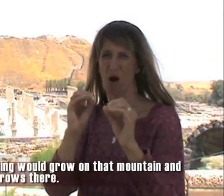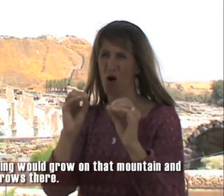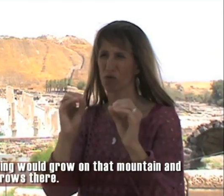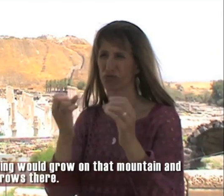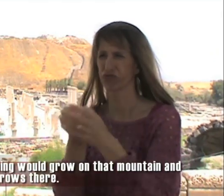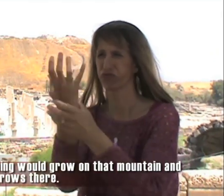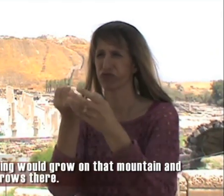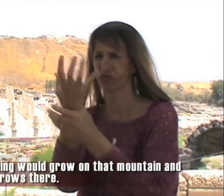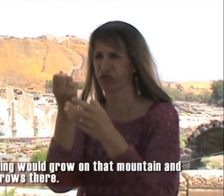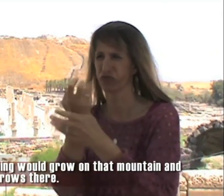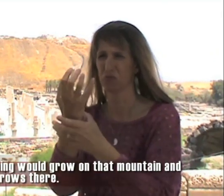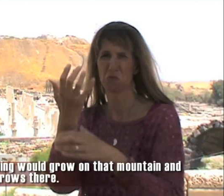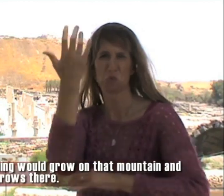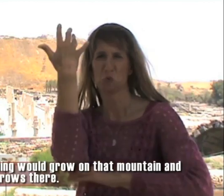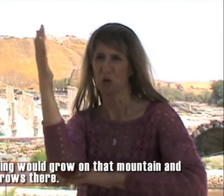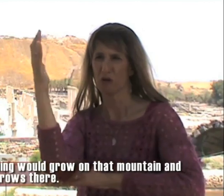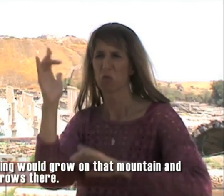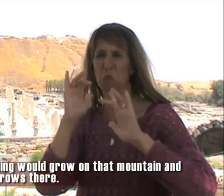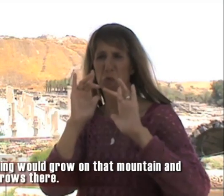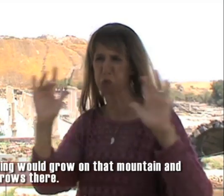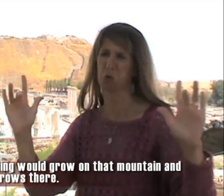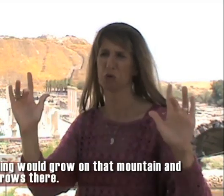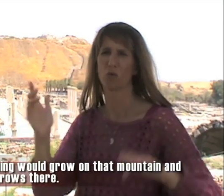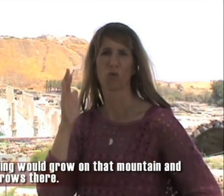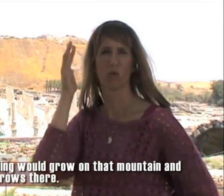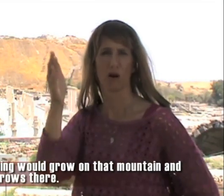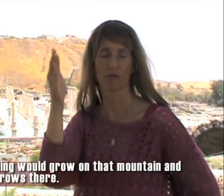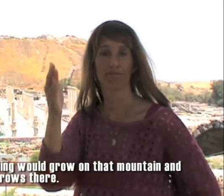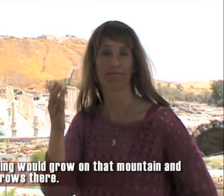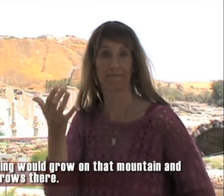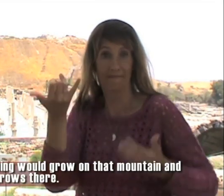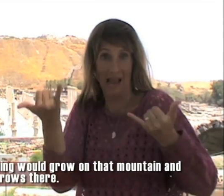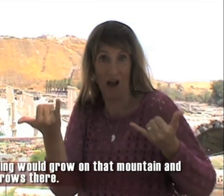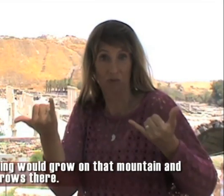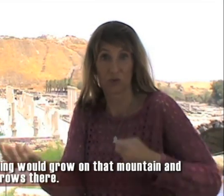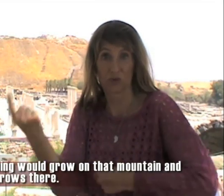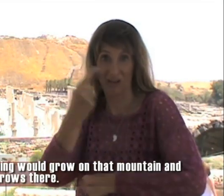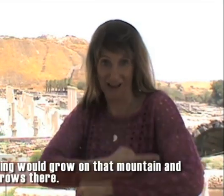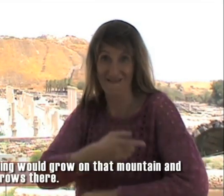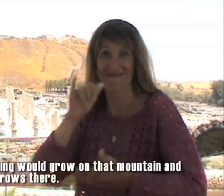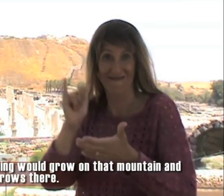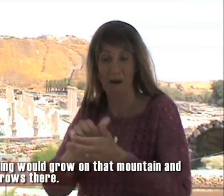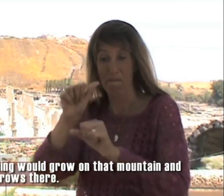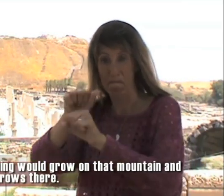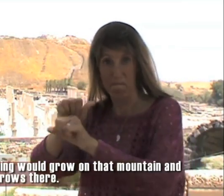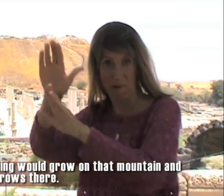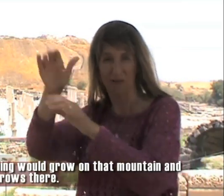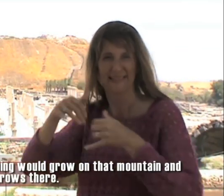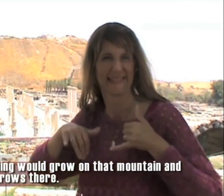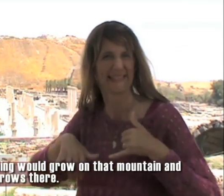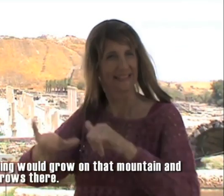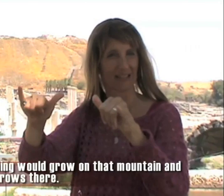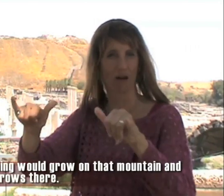He spoke against it. He said that nothing would grow on that mountain, and still today, nothing grows there on that